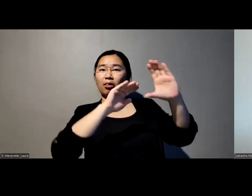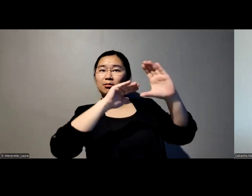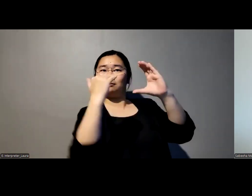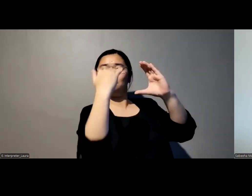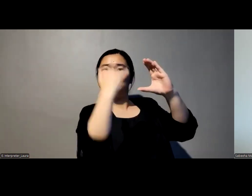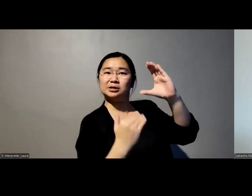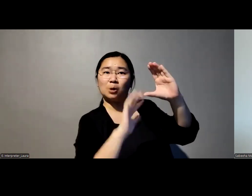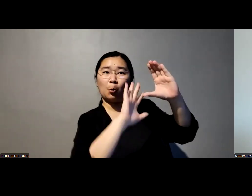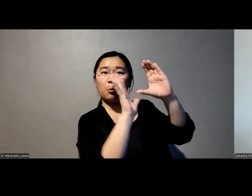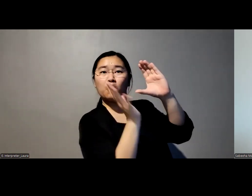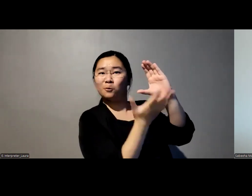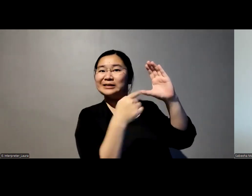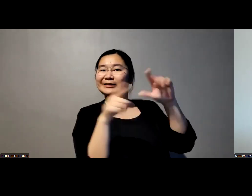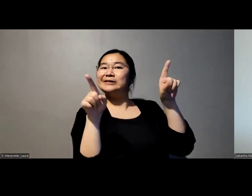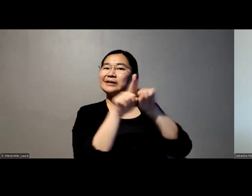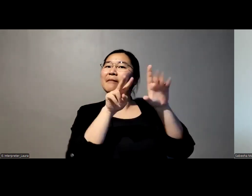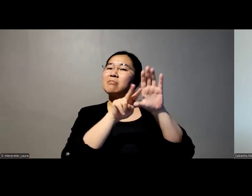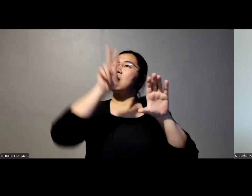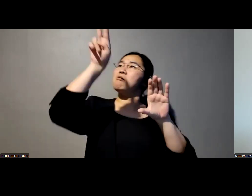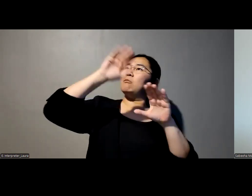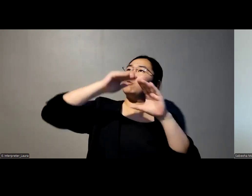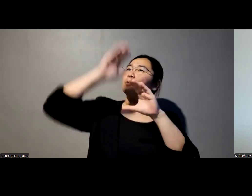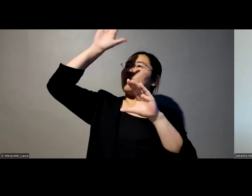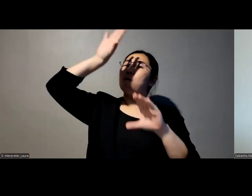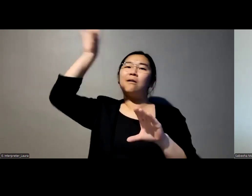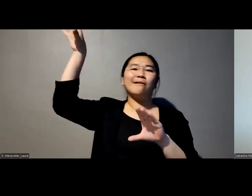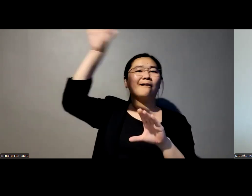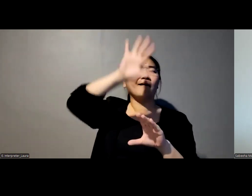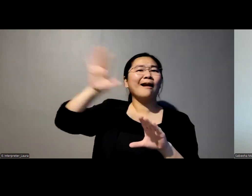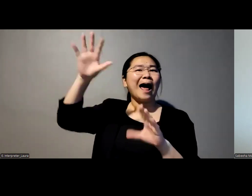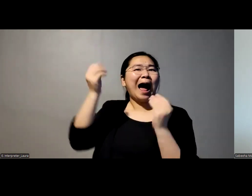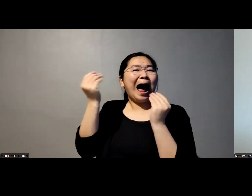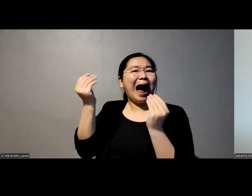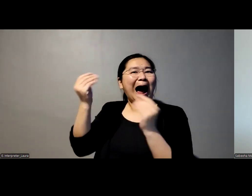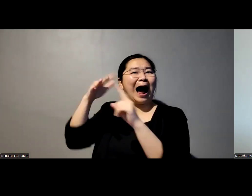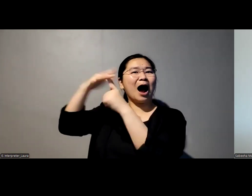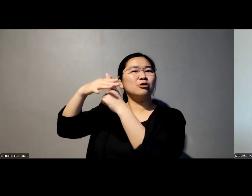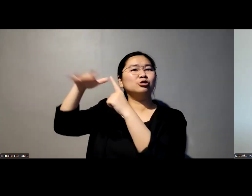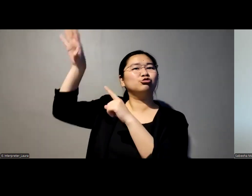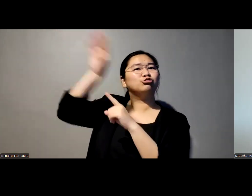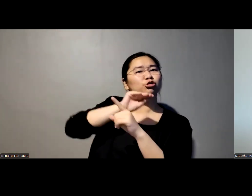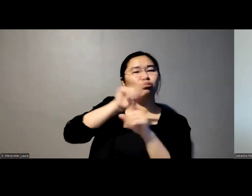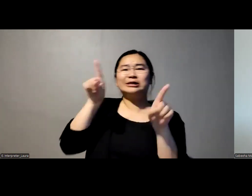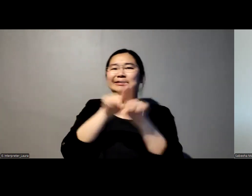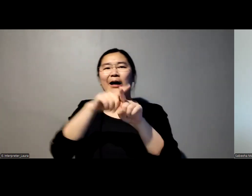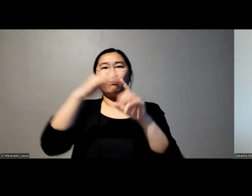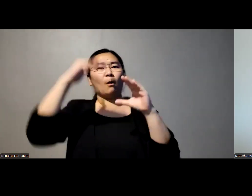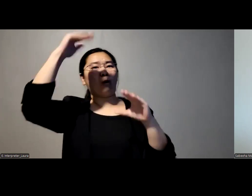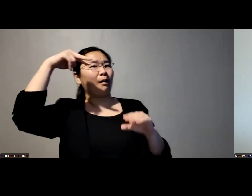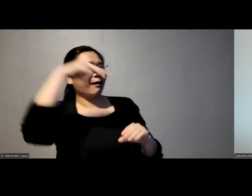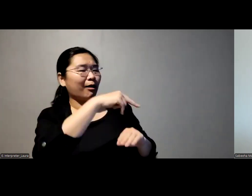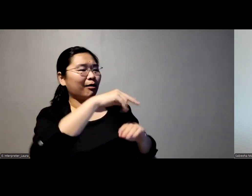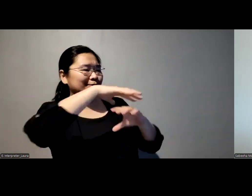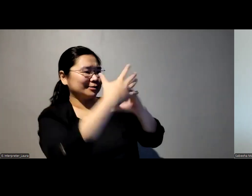And, I also just want to thank our presenters for, highlighting some of the very good